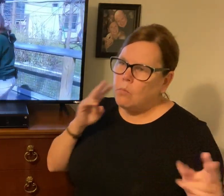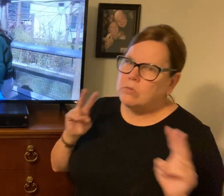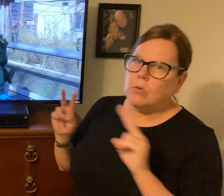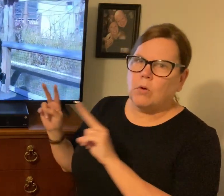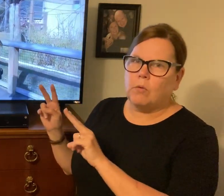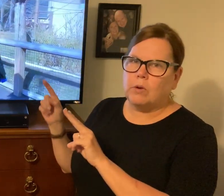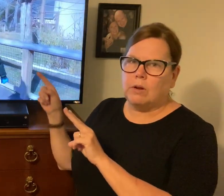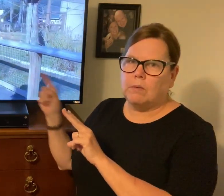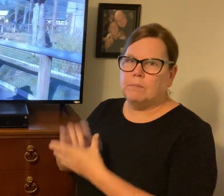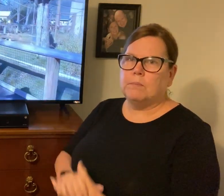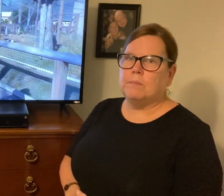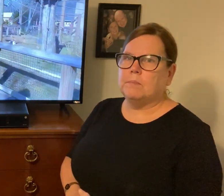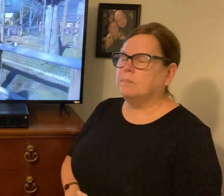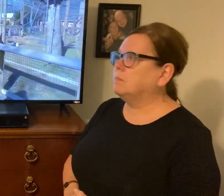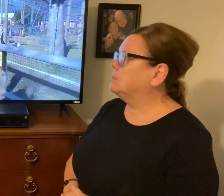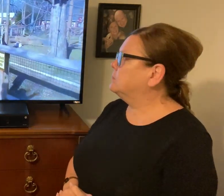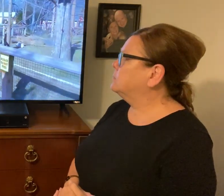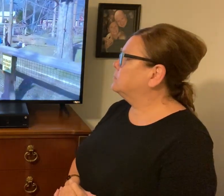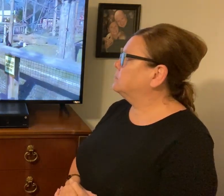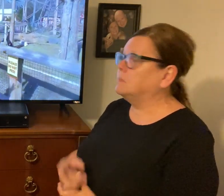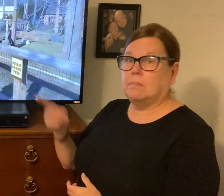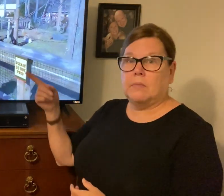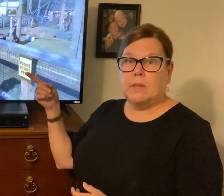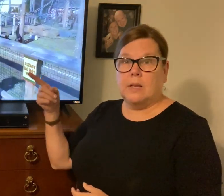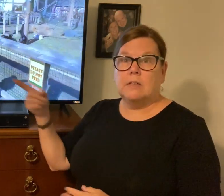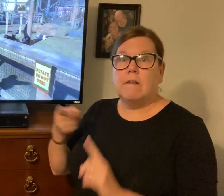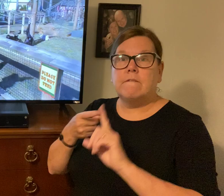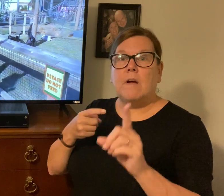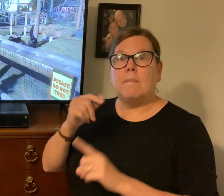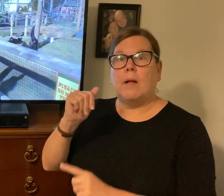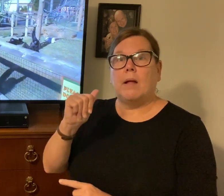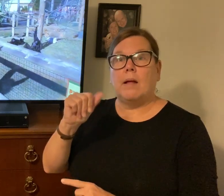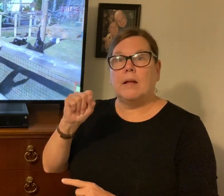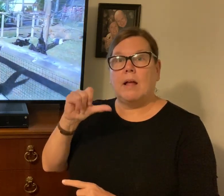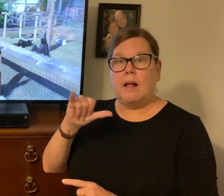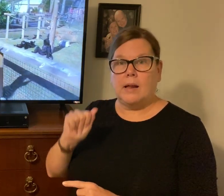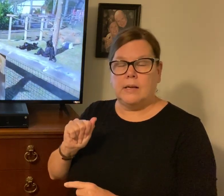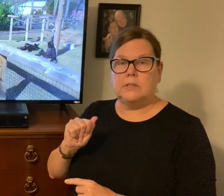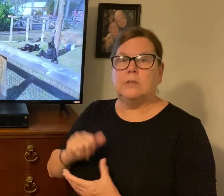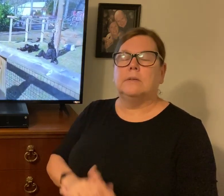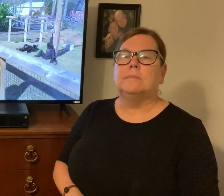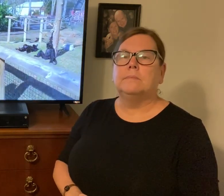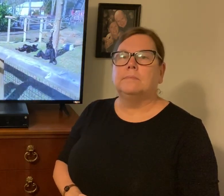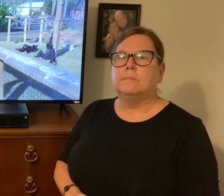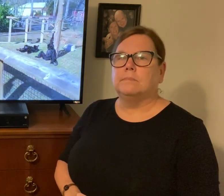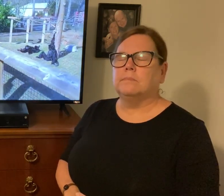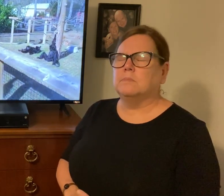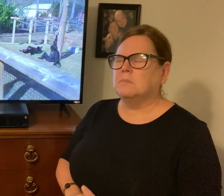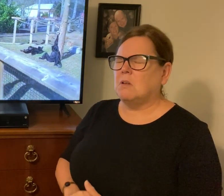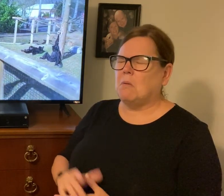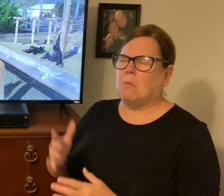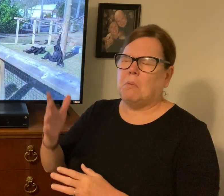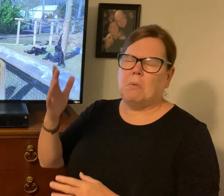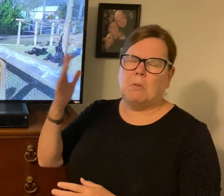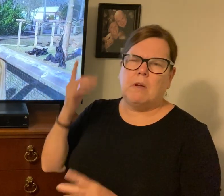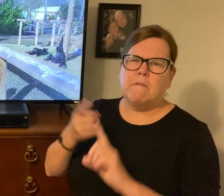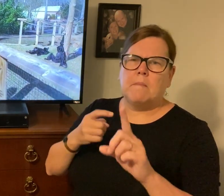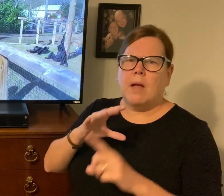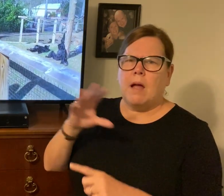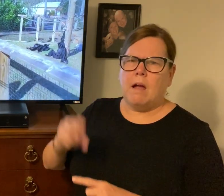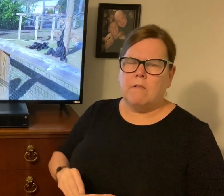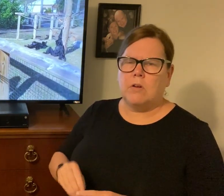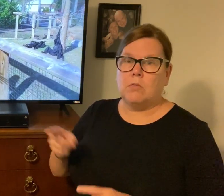here. So these guys are from Asia. So we talked about our Old World monkeys, our Debrazas, being all the way from Africa on the other side of the